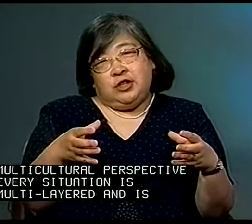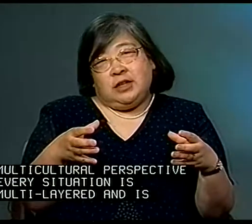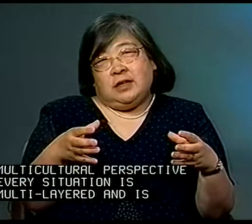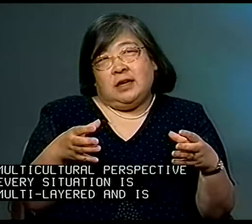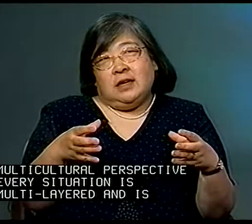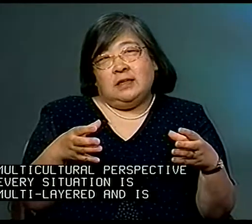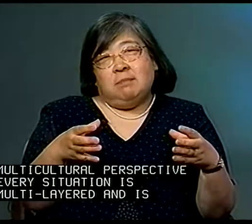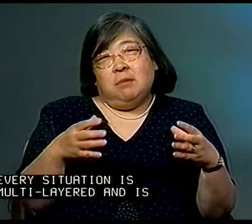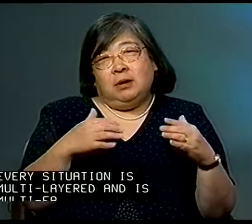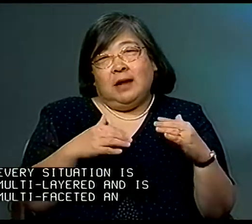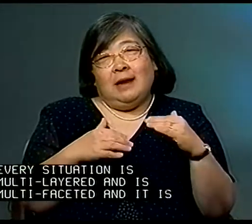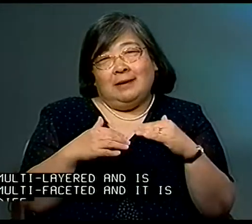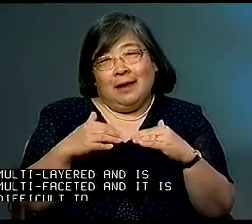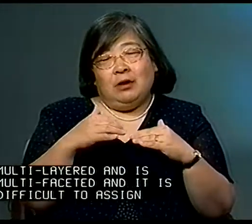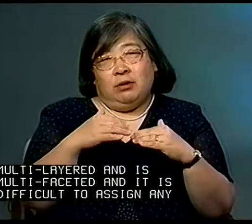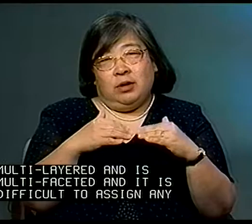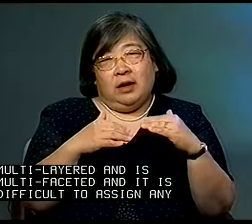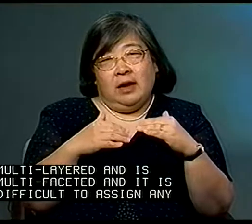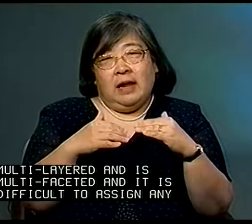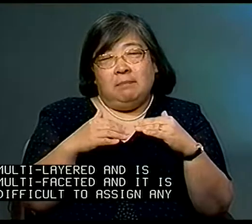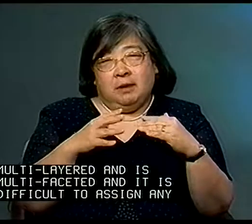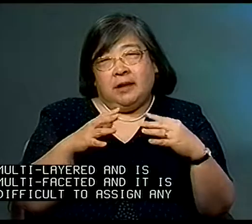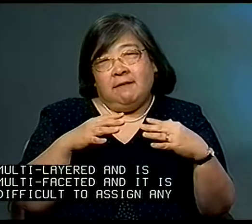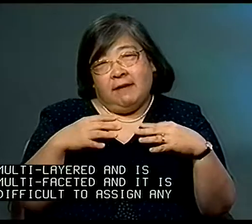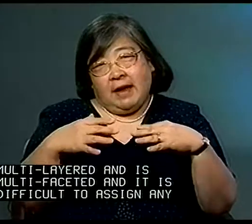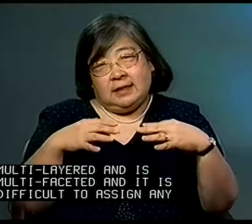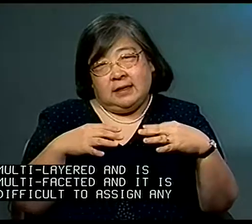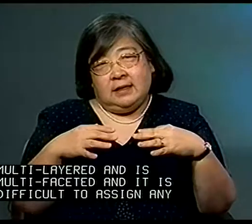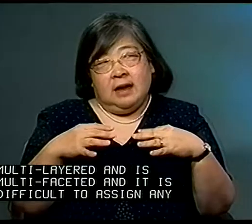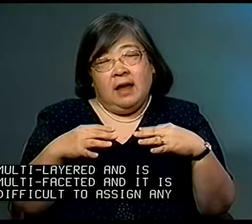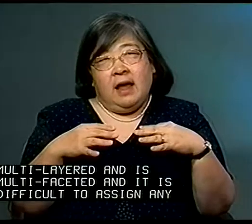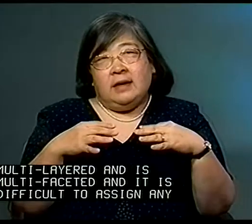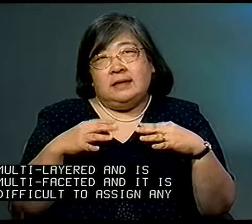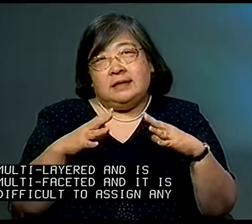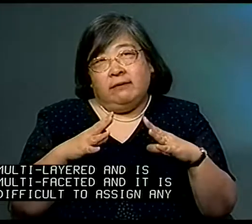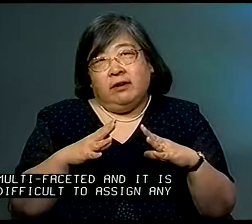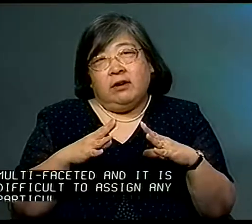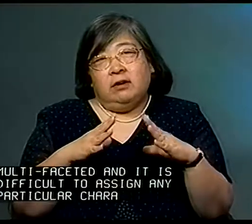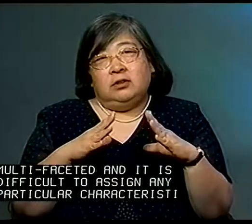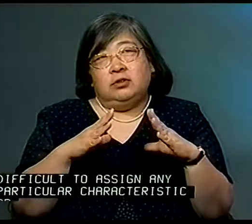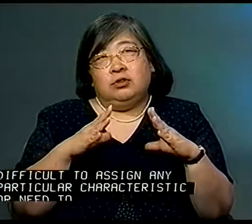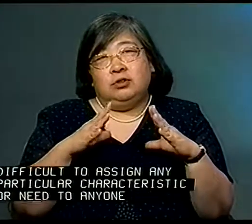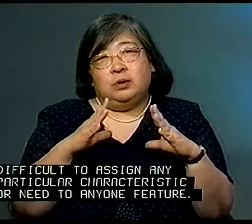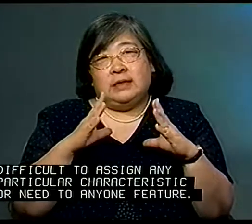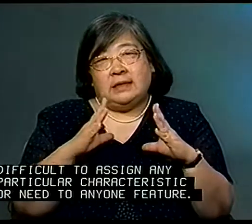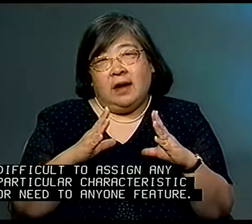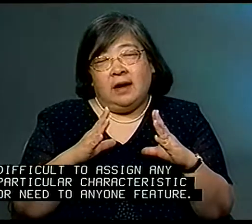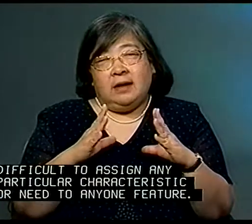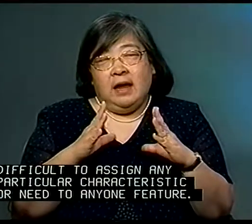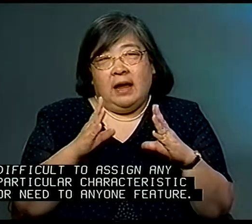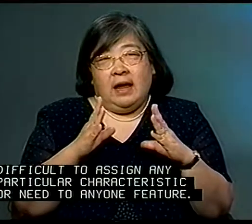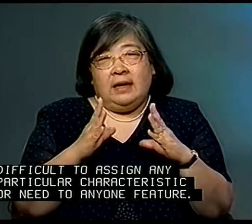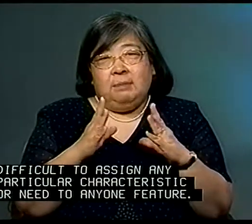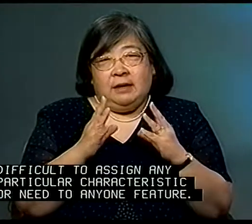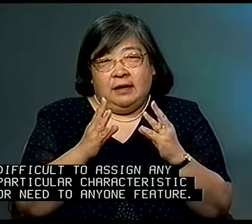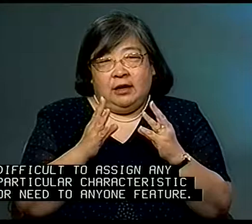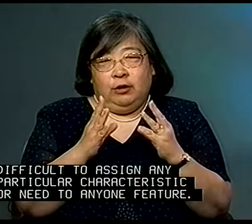situation is multi-layered and multifaceted, and it's difficult to assign any